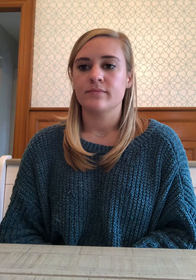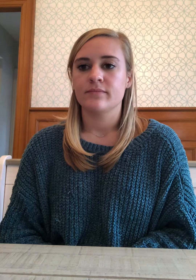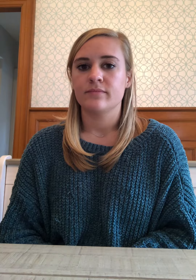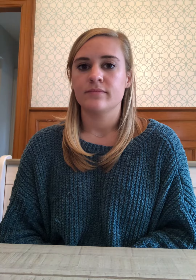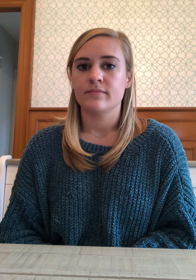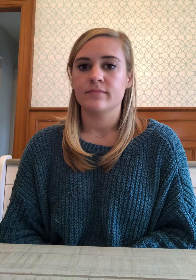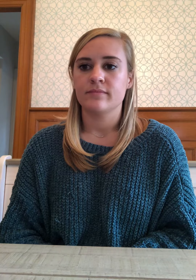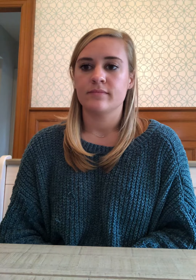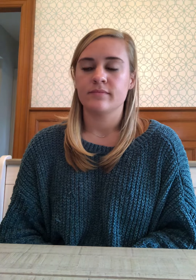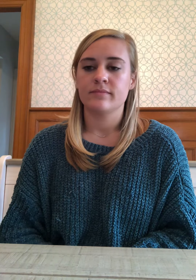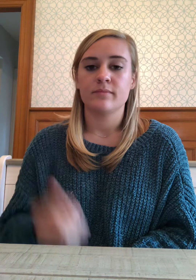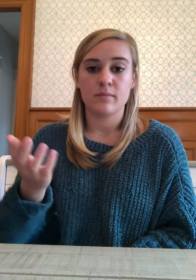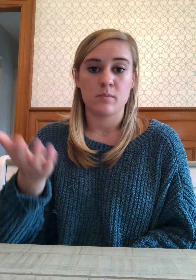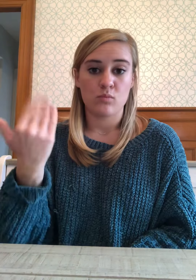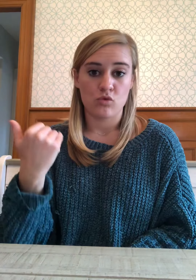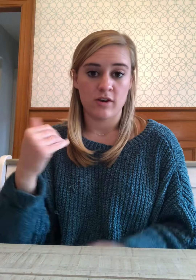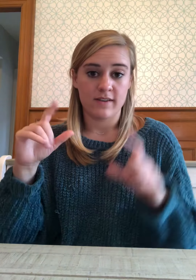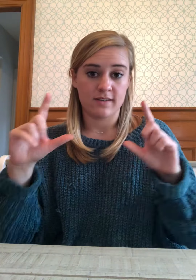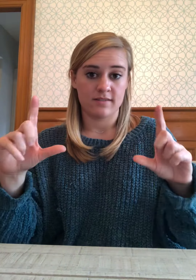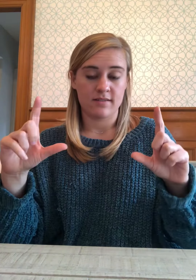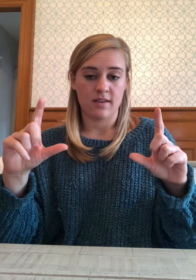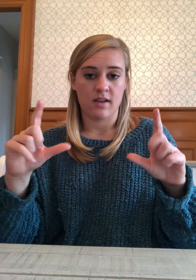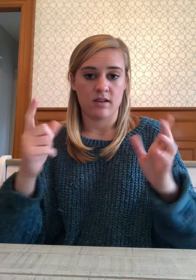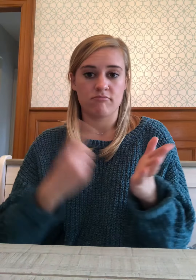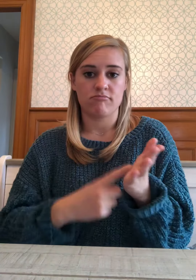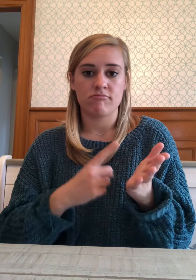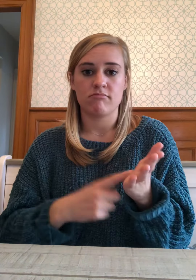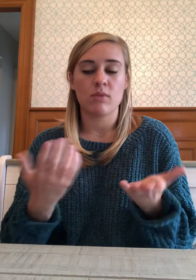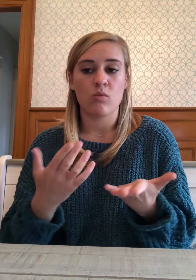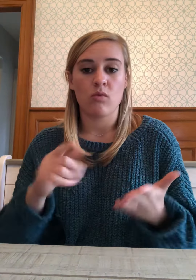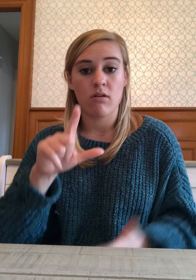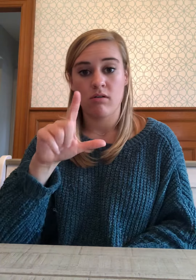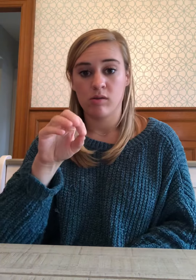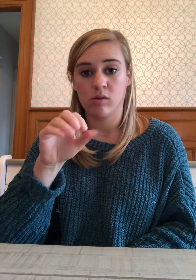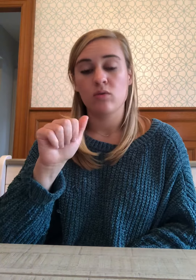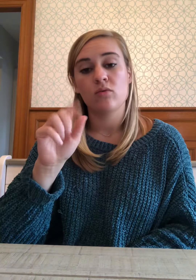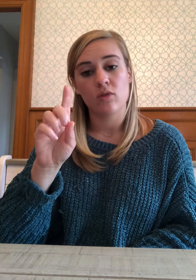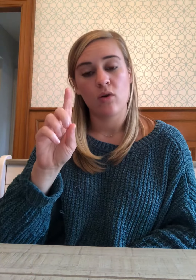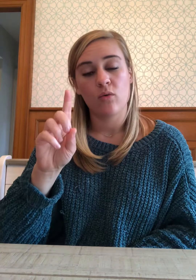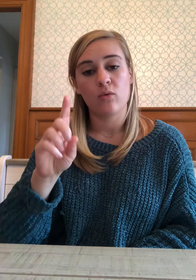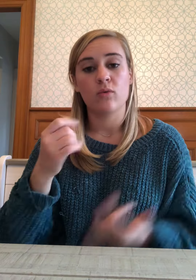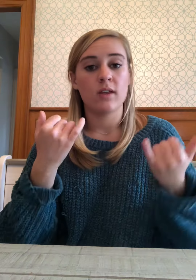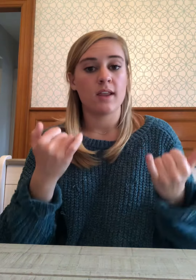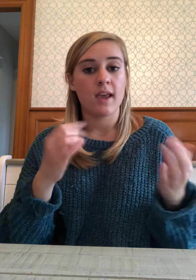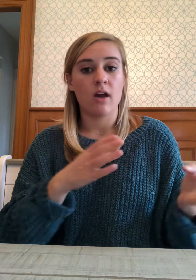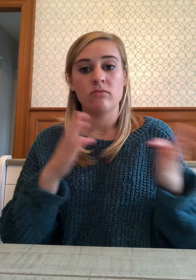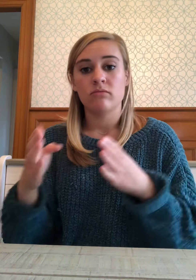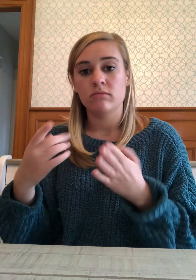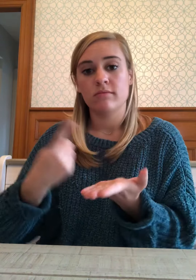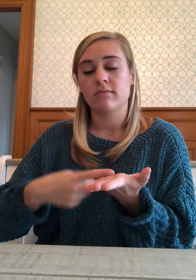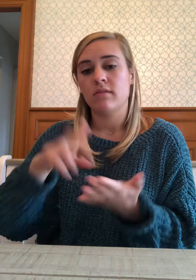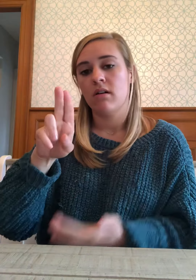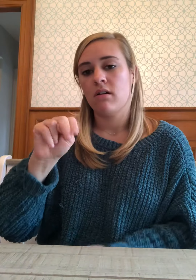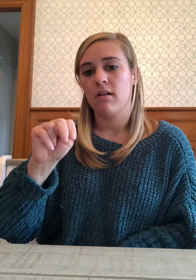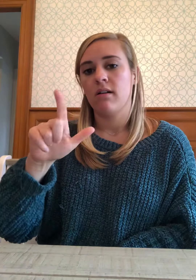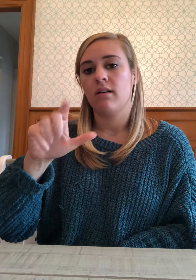The previous slide was talking about loading. Now we're talking about unloading. Return